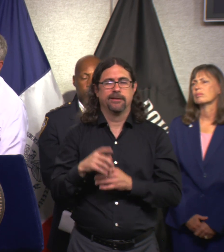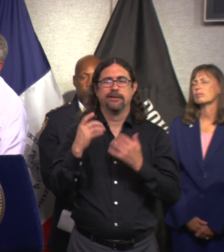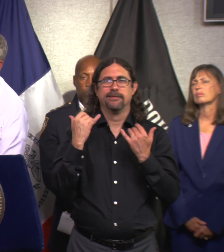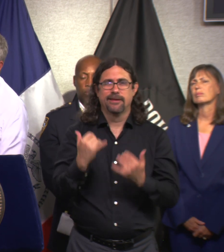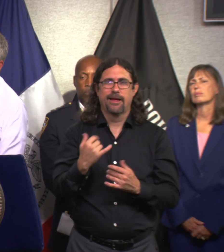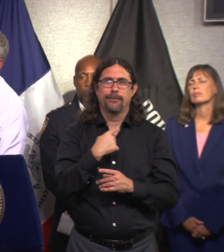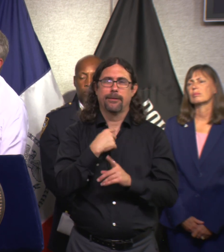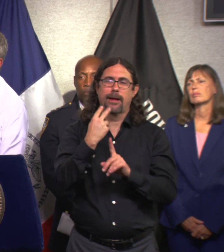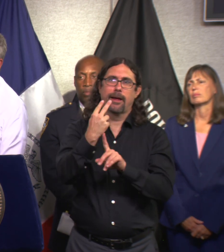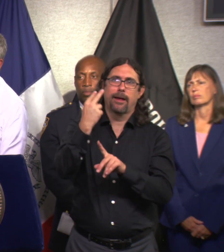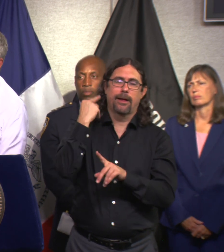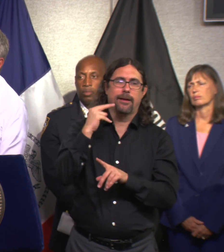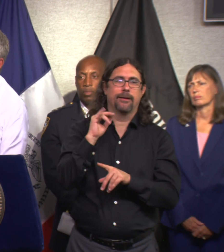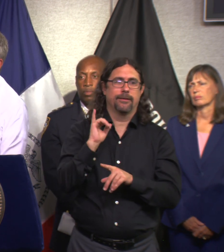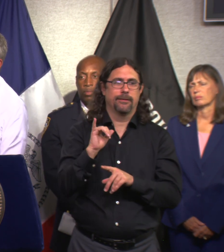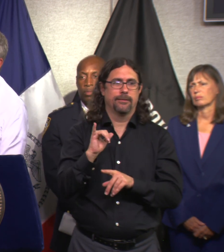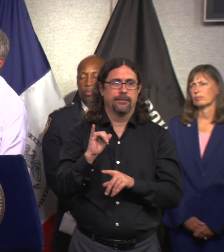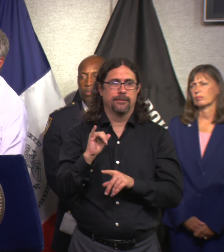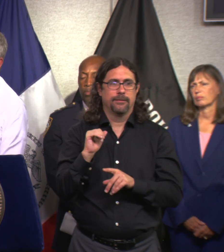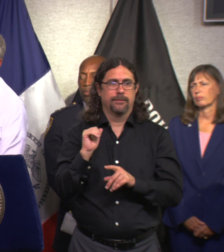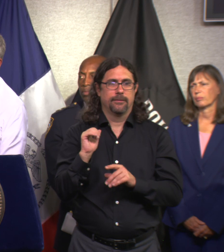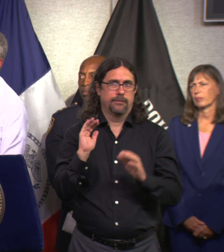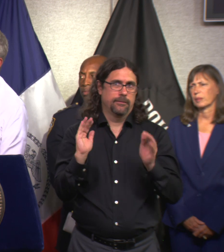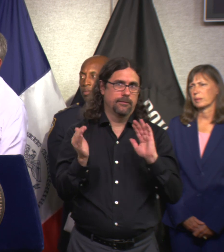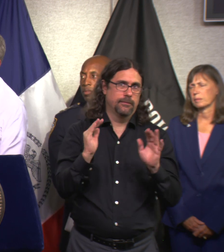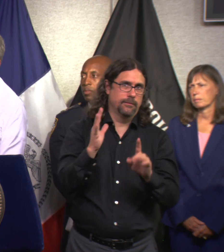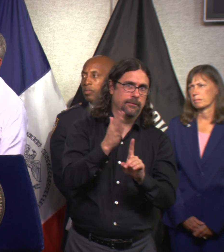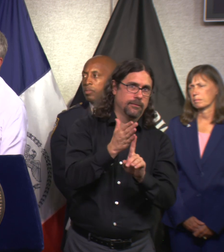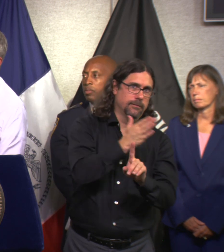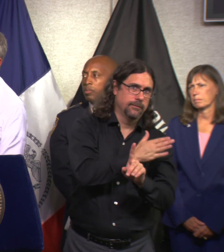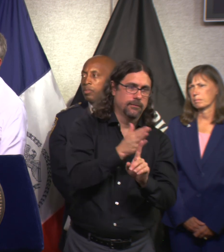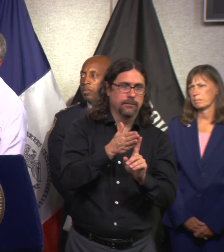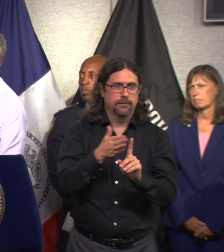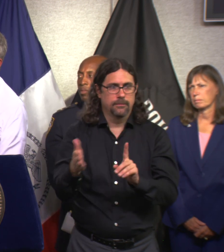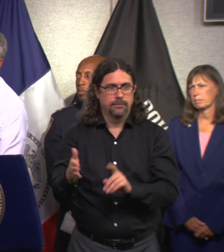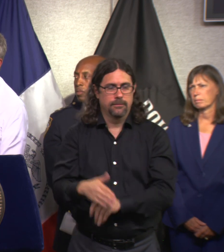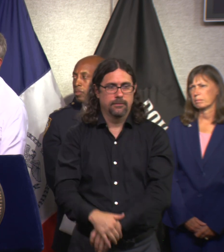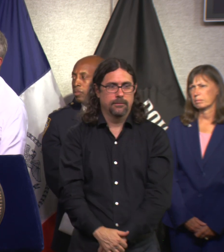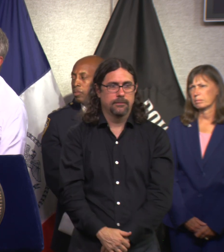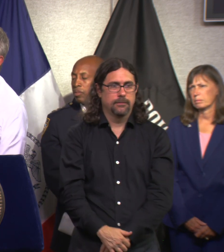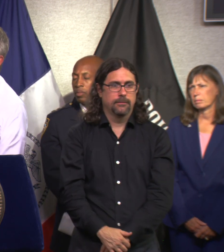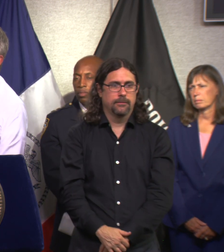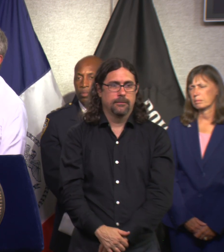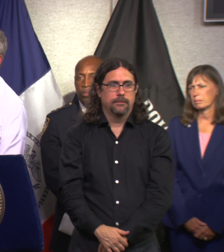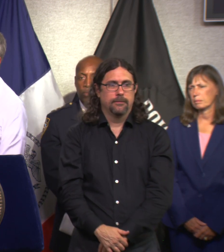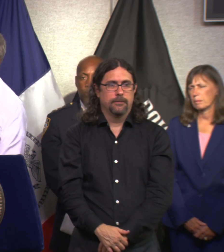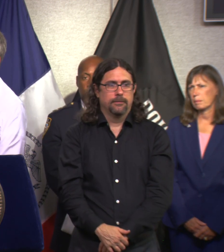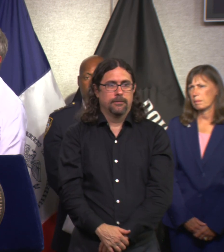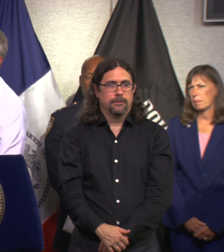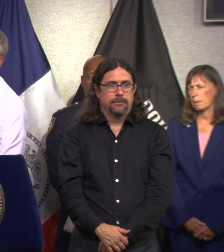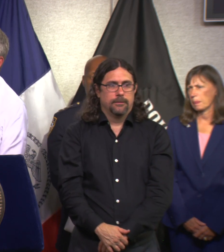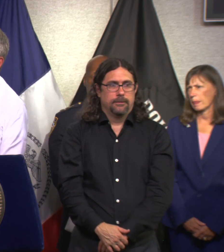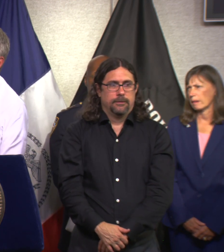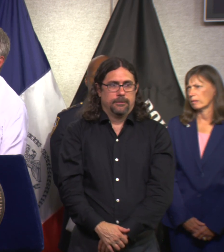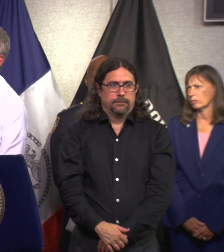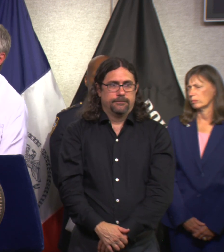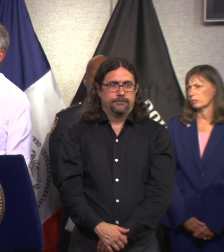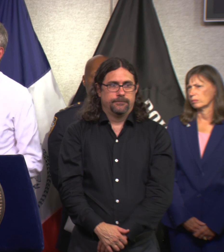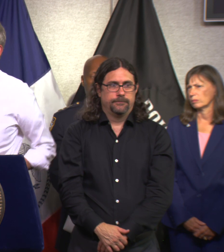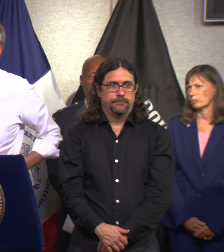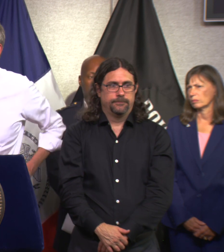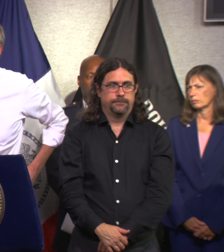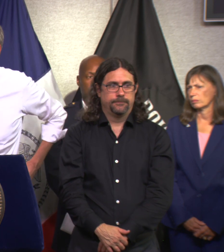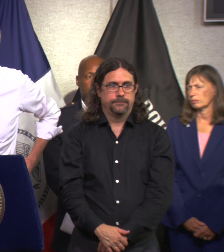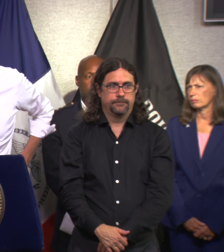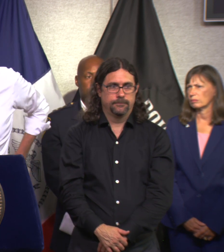argue strenuously to you, the first months and the first year of the Trump administration in particular, people did not know how the